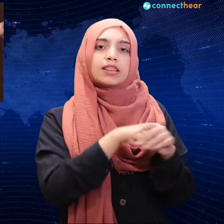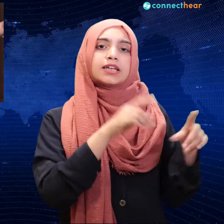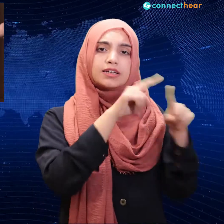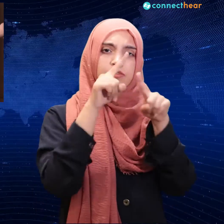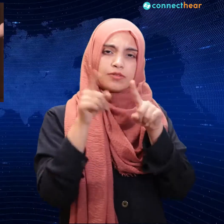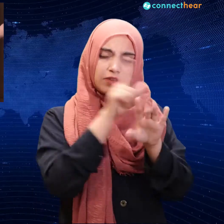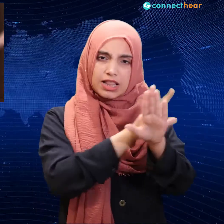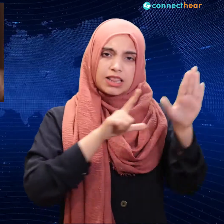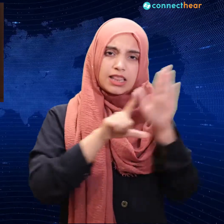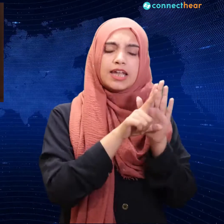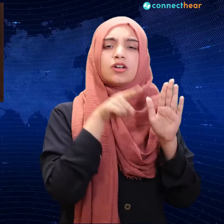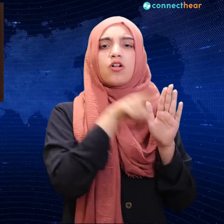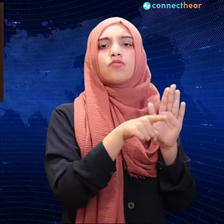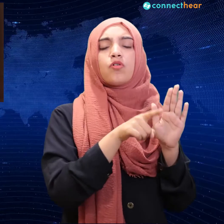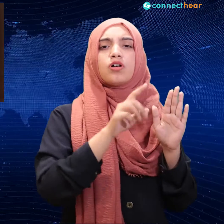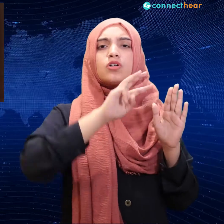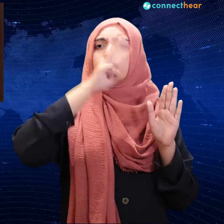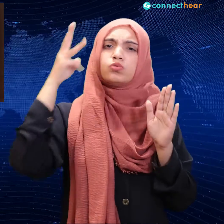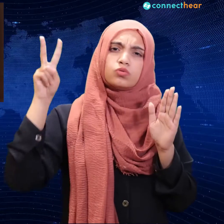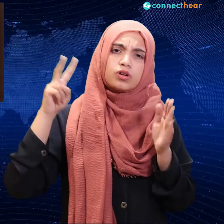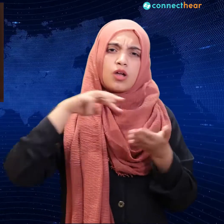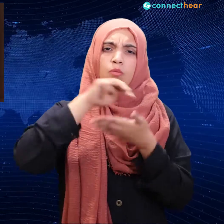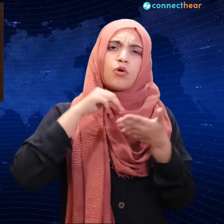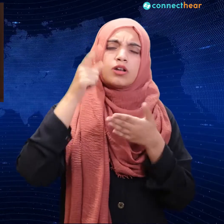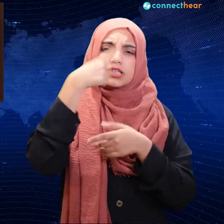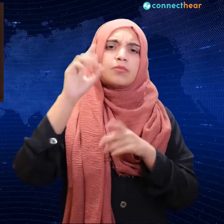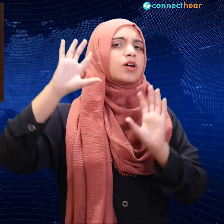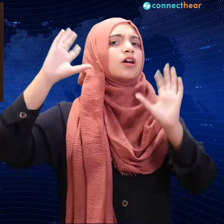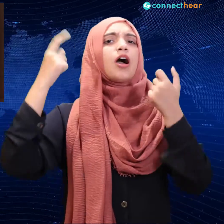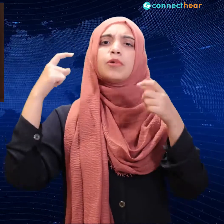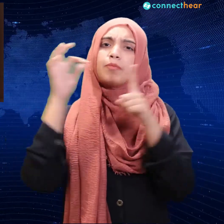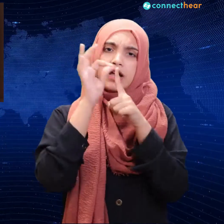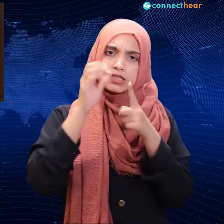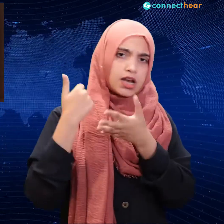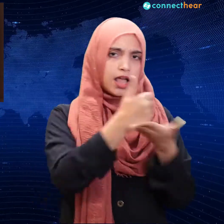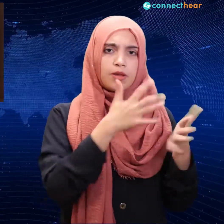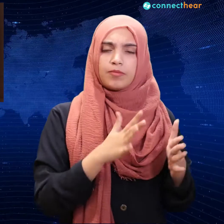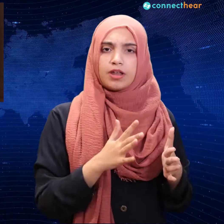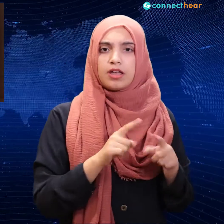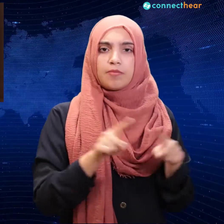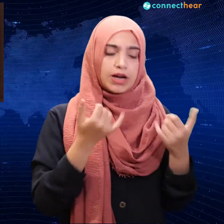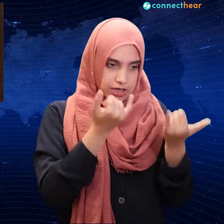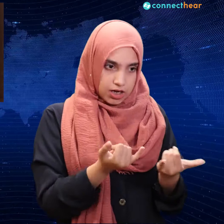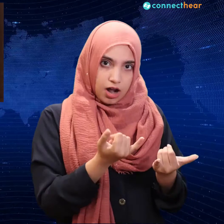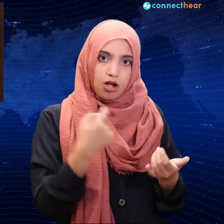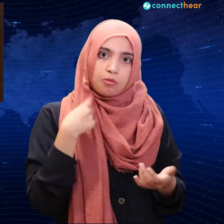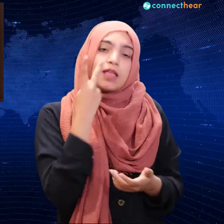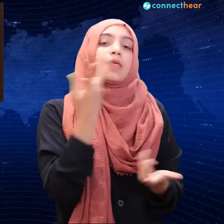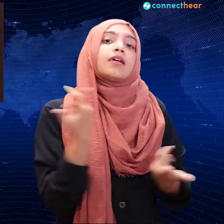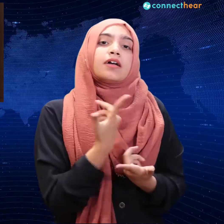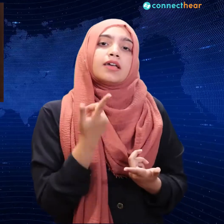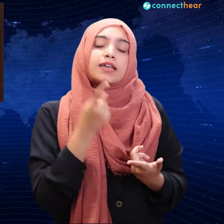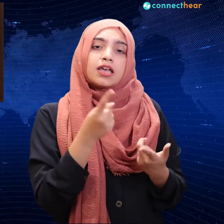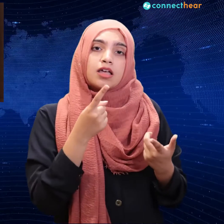stashed abroad, who never ever stood up for Pakistan's interest. So here we were